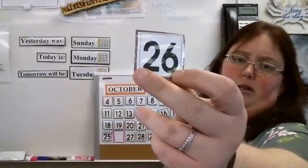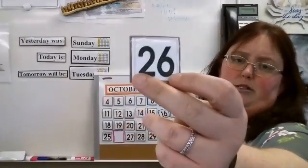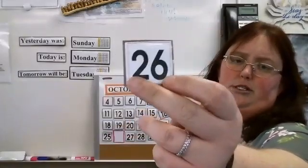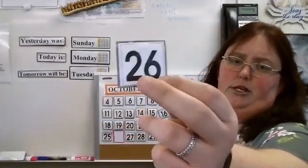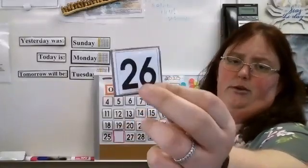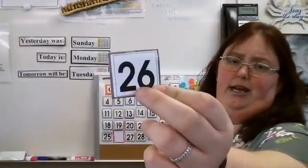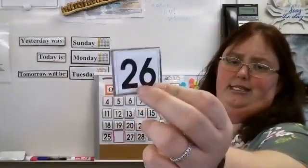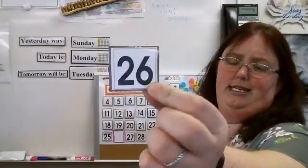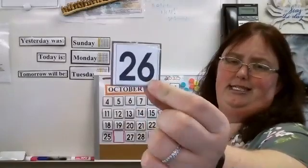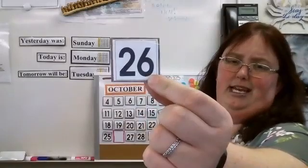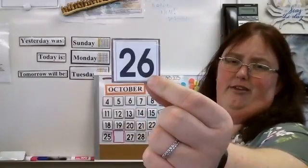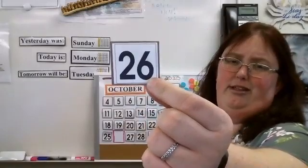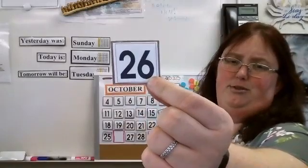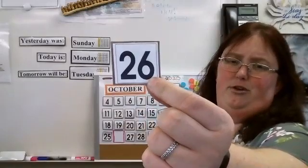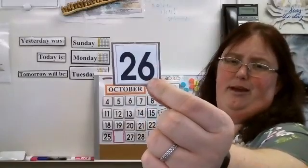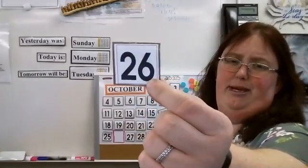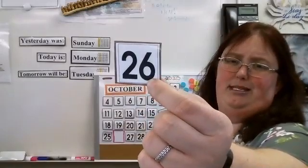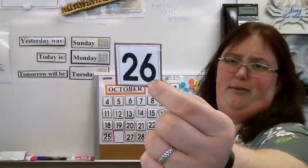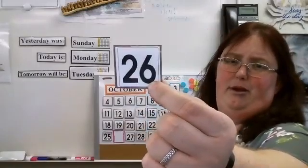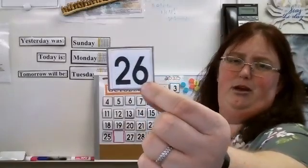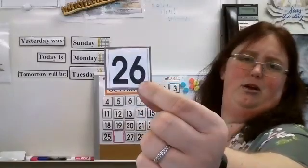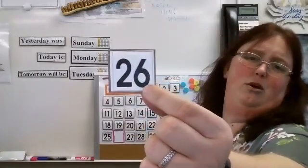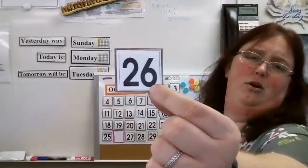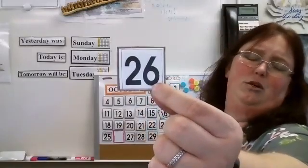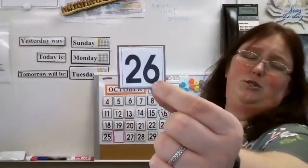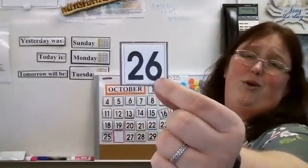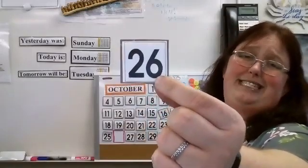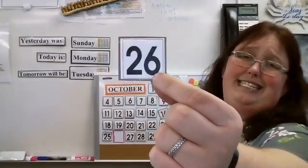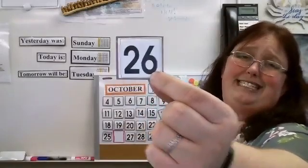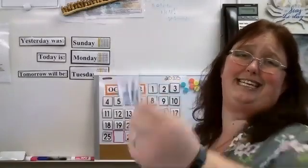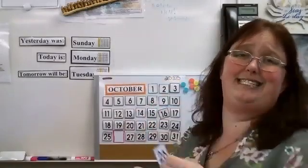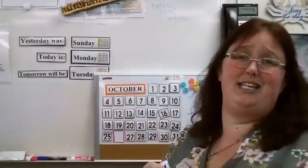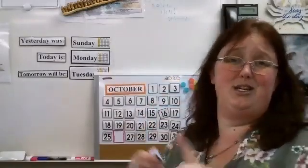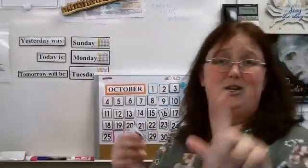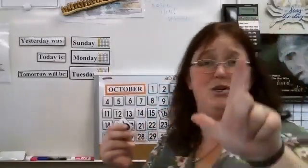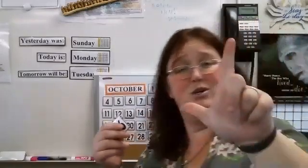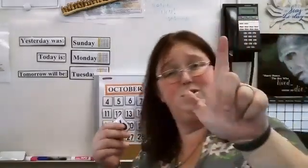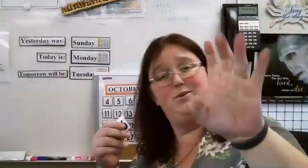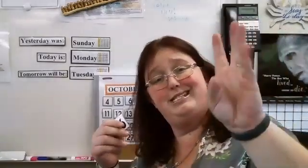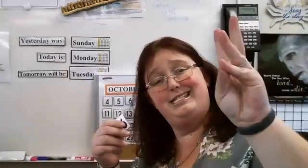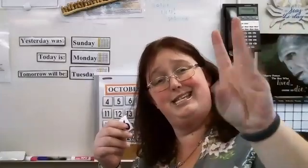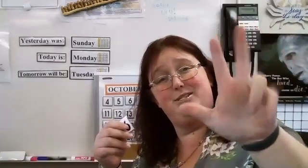There's a 2 and a 6 together in this order. That makes the number 26. 26